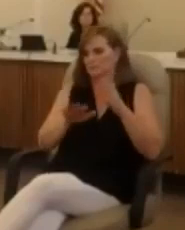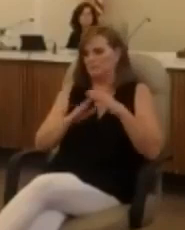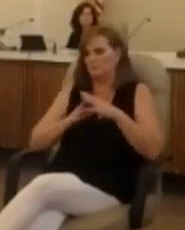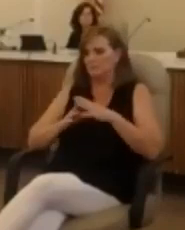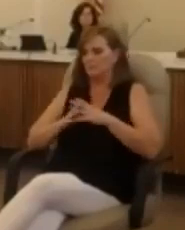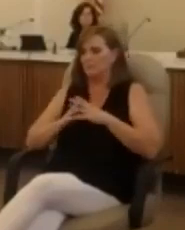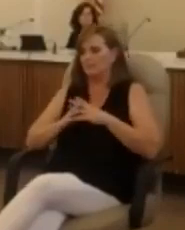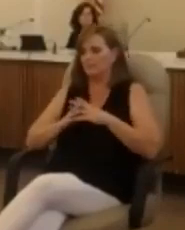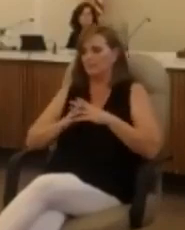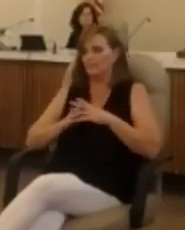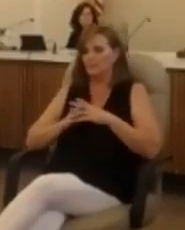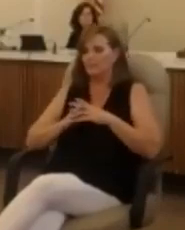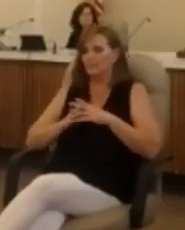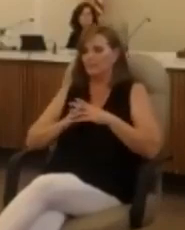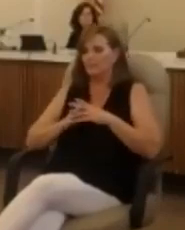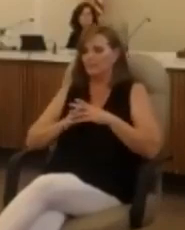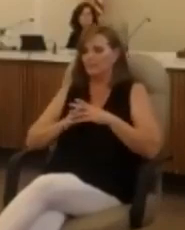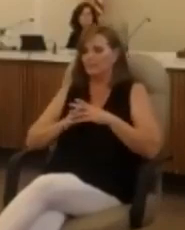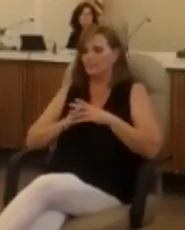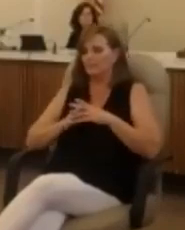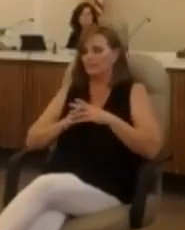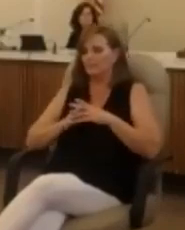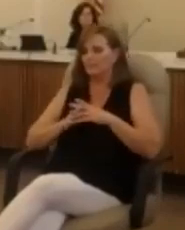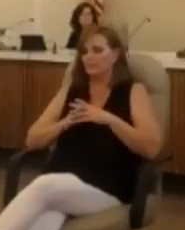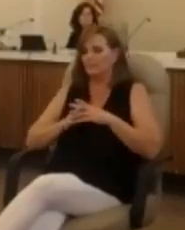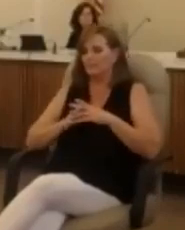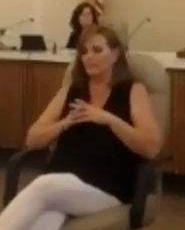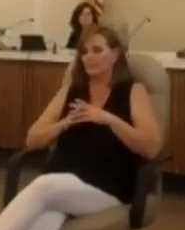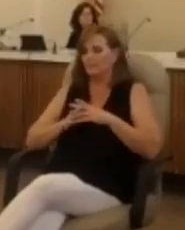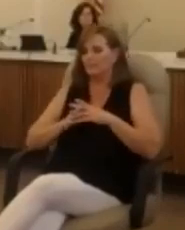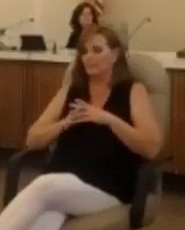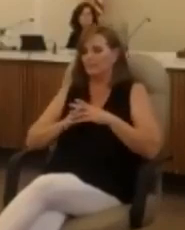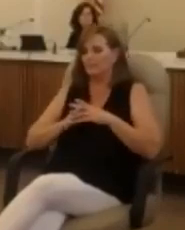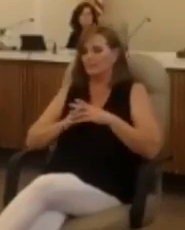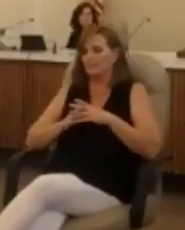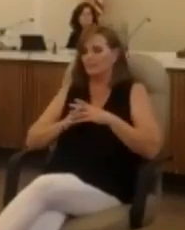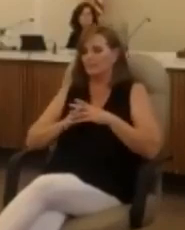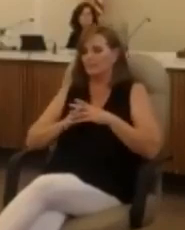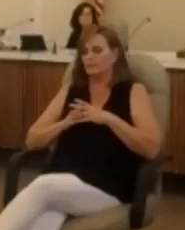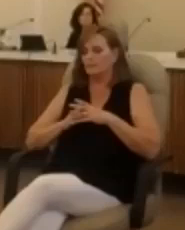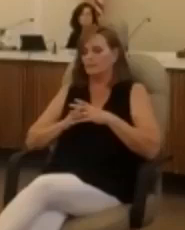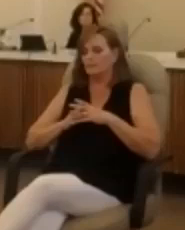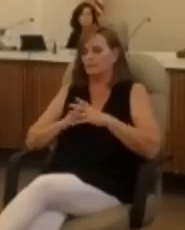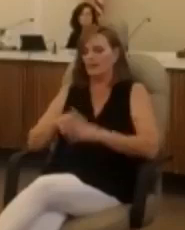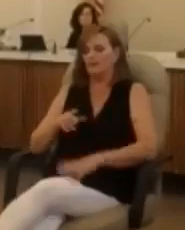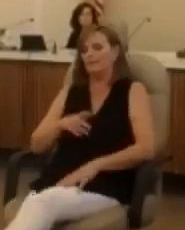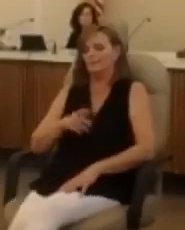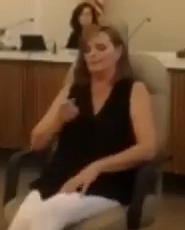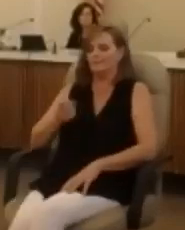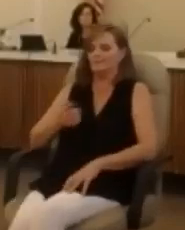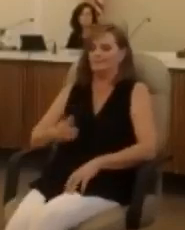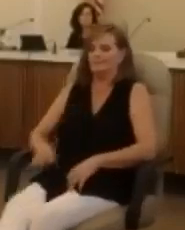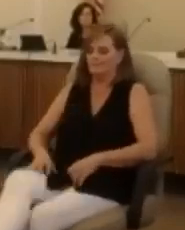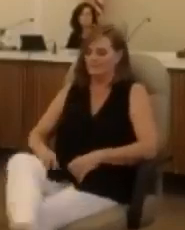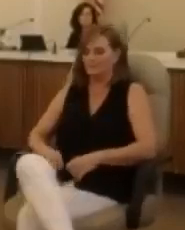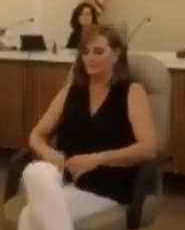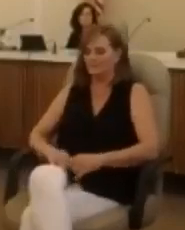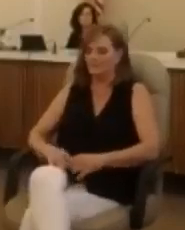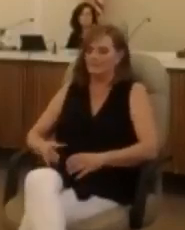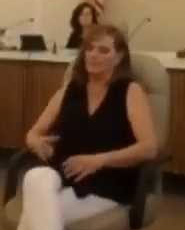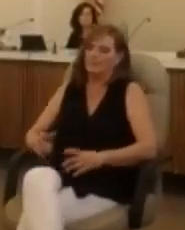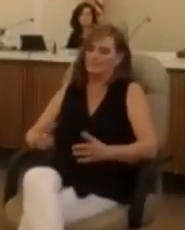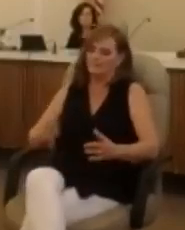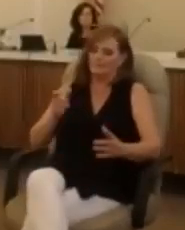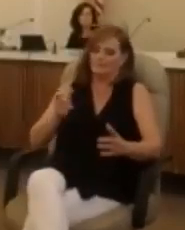while I would like to be able to deny this particular project, that came under the purview of the planning